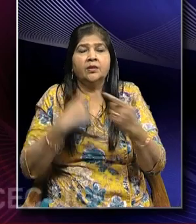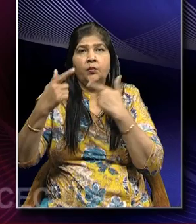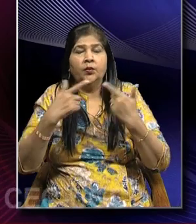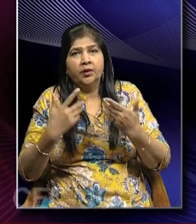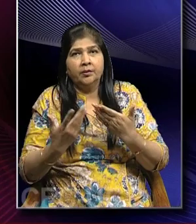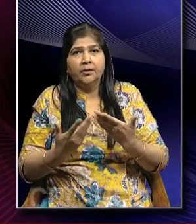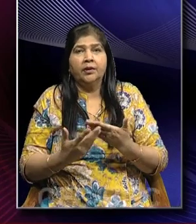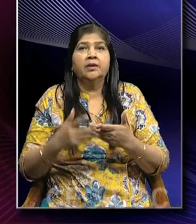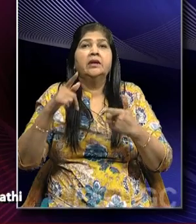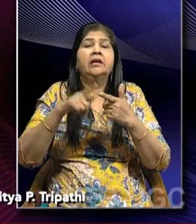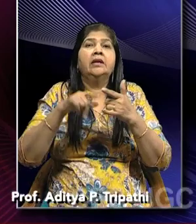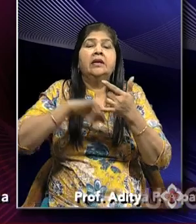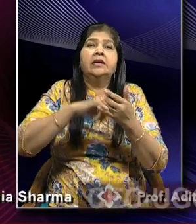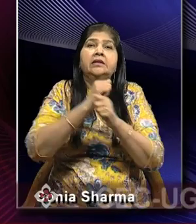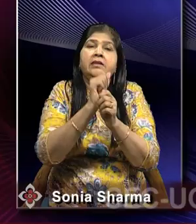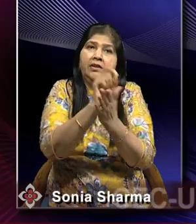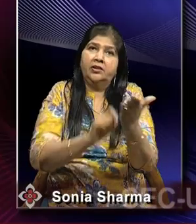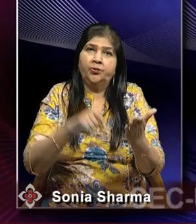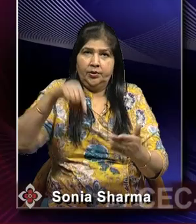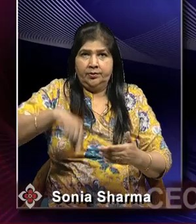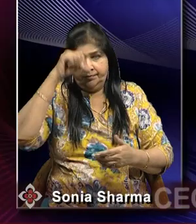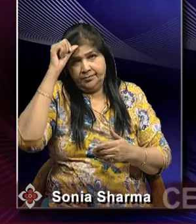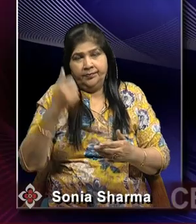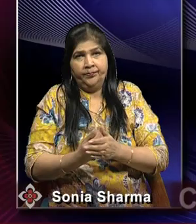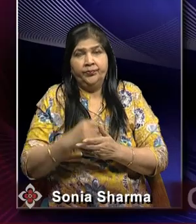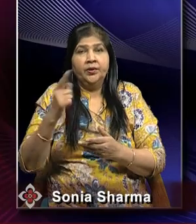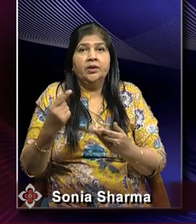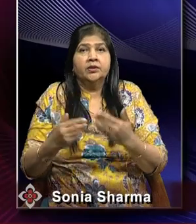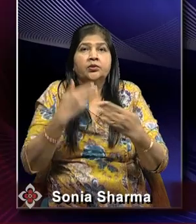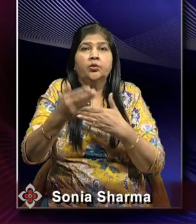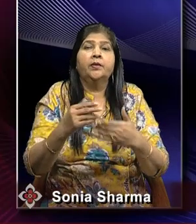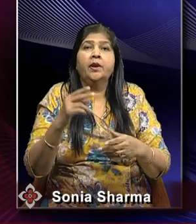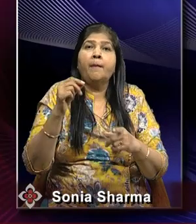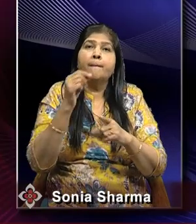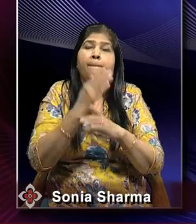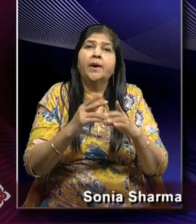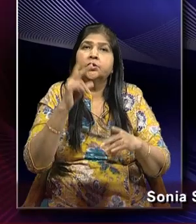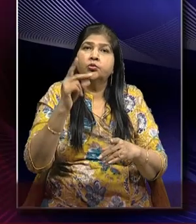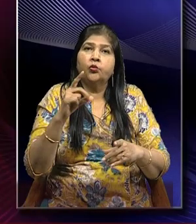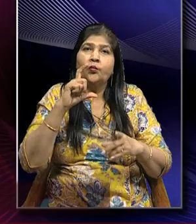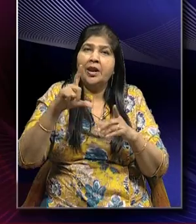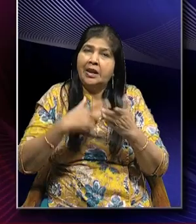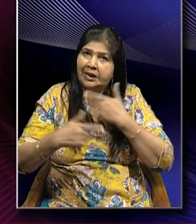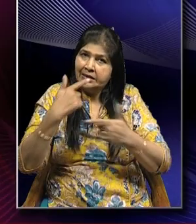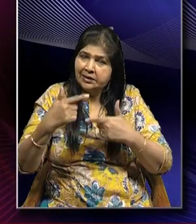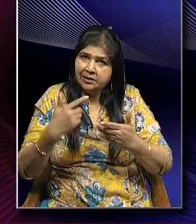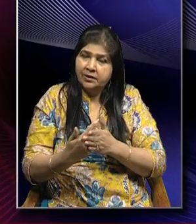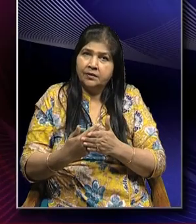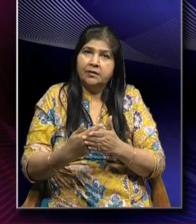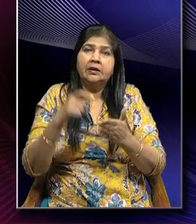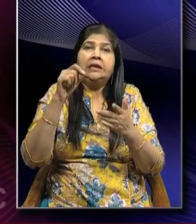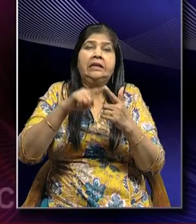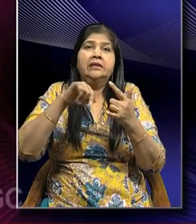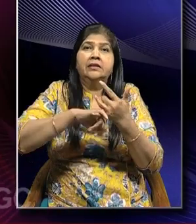about ESG reporting in India. So this is going to be part 2 of our lectures on ESG reporting in